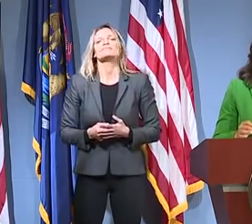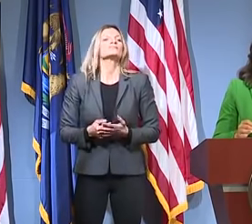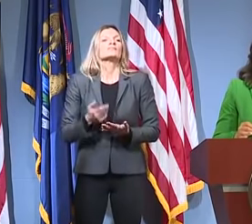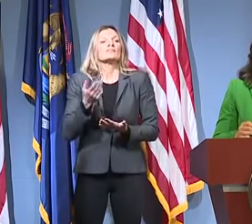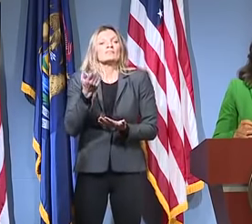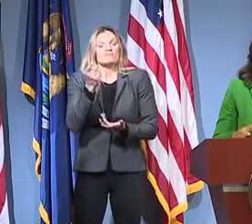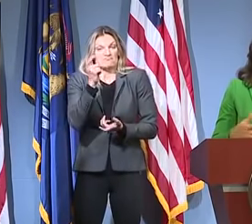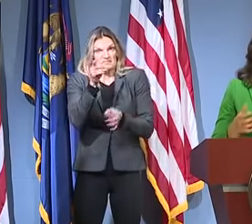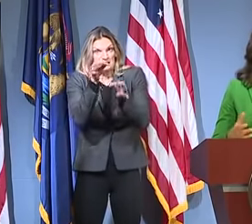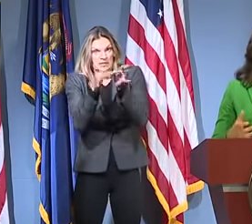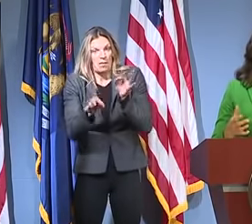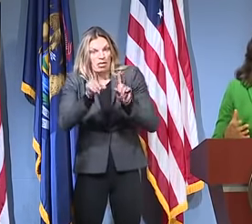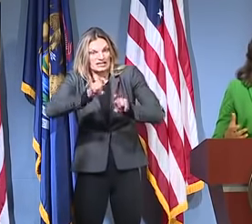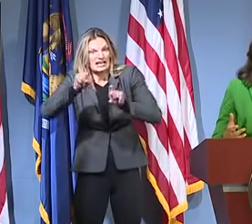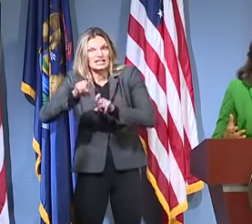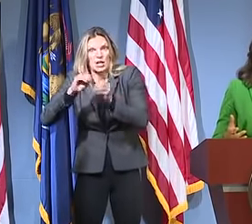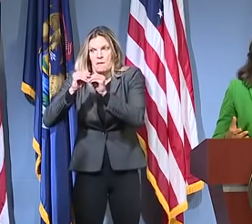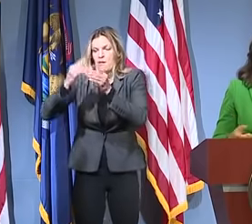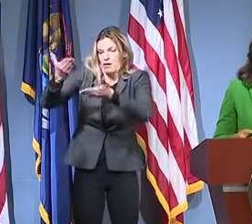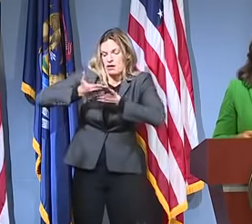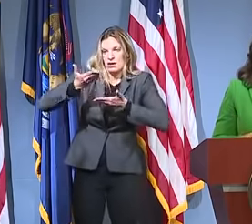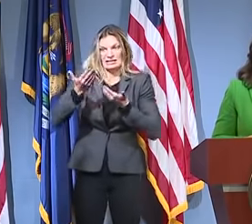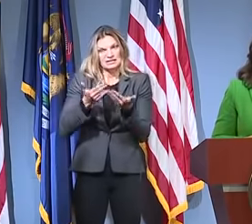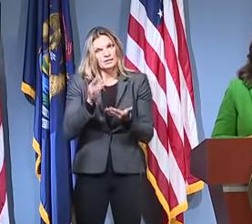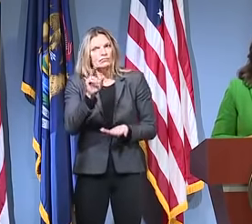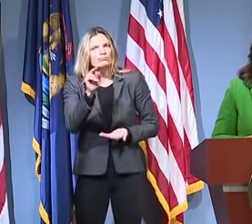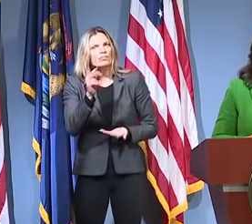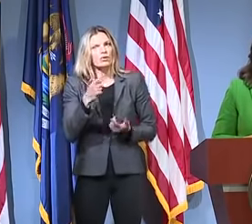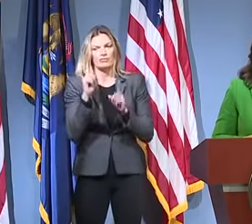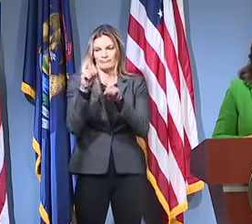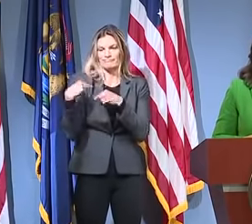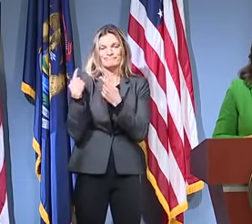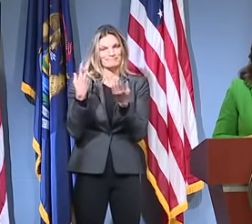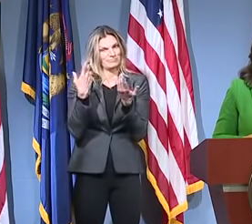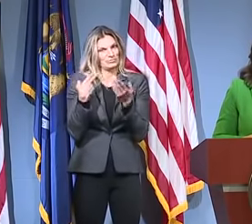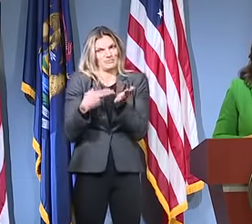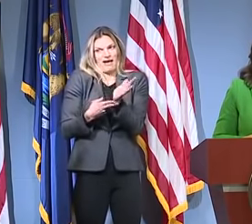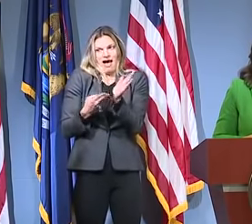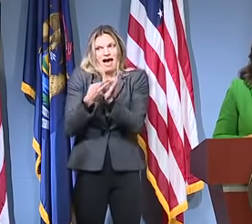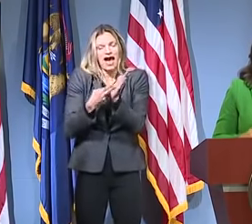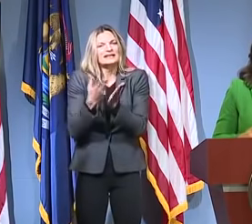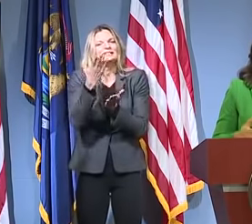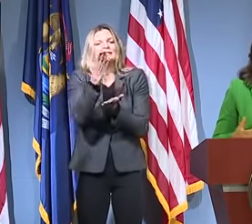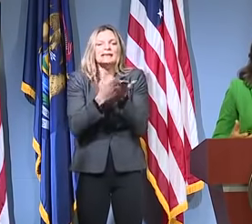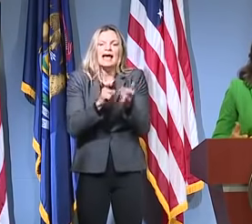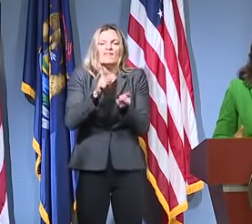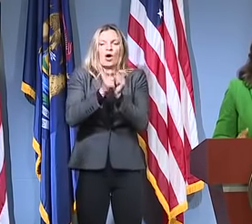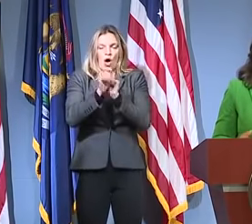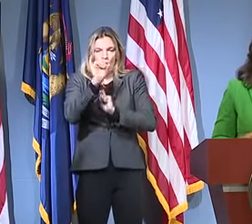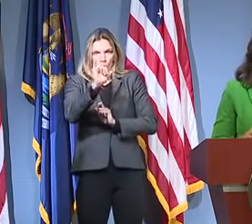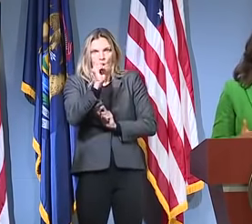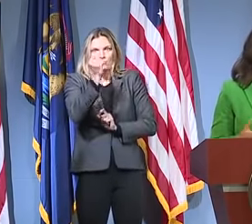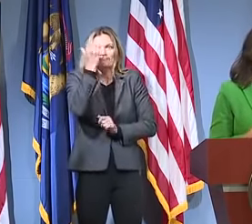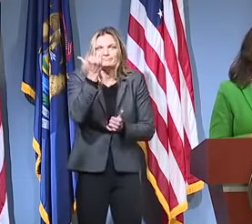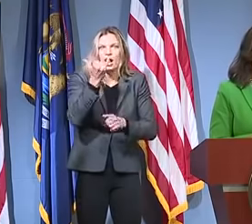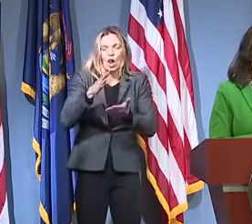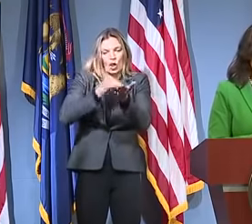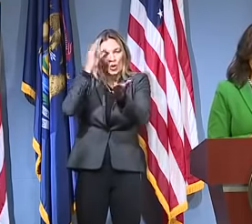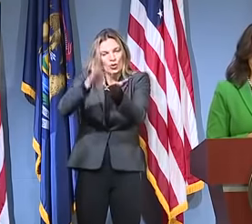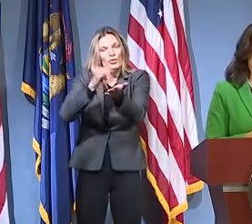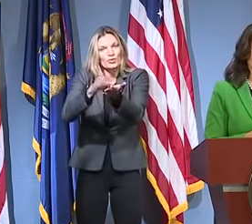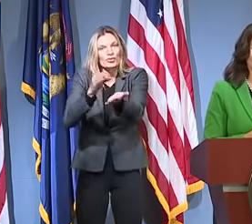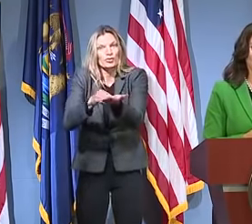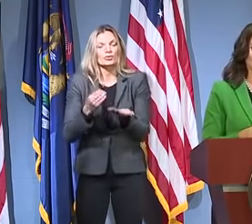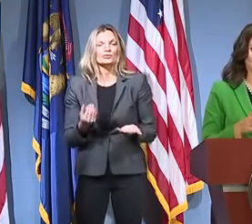it, that we have to correct along the way. And I think that the outcome speaks for itself. And with that, I'd